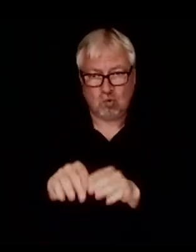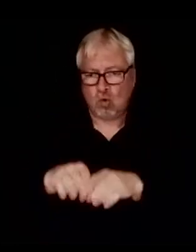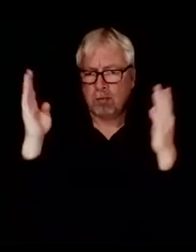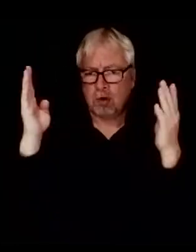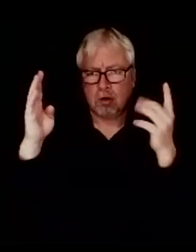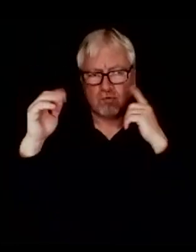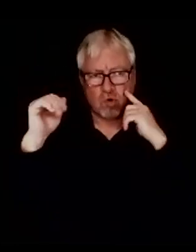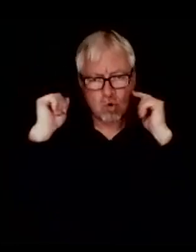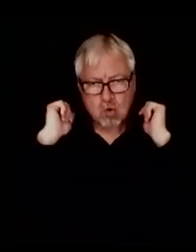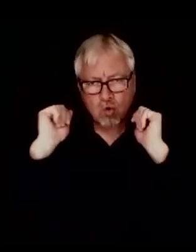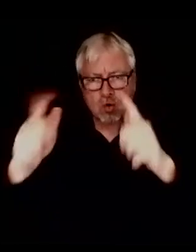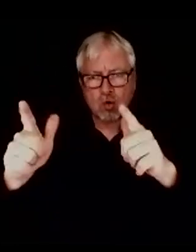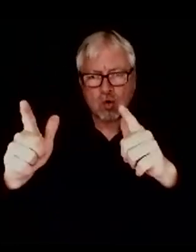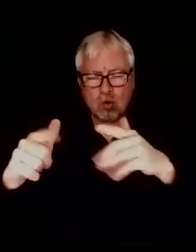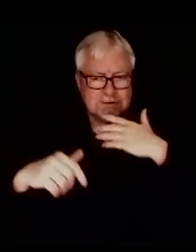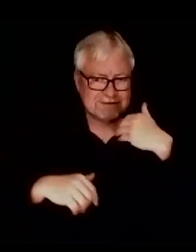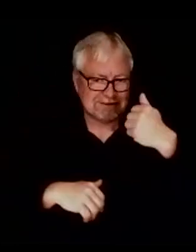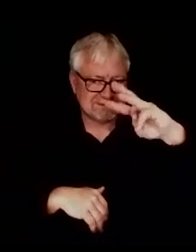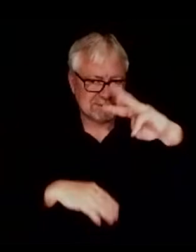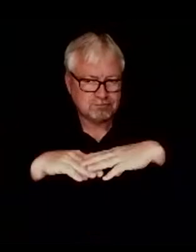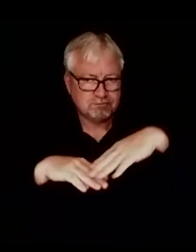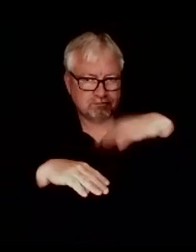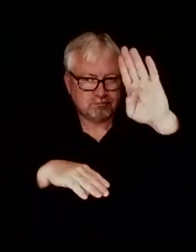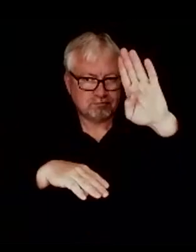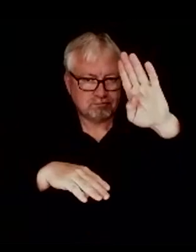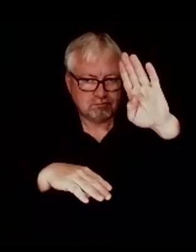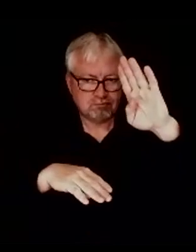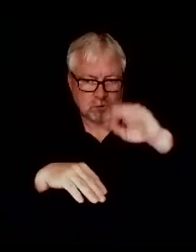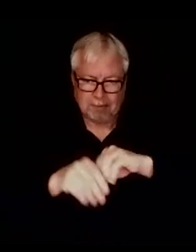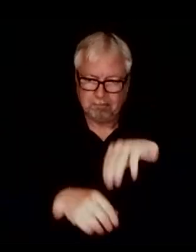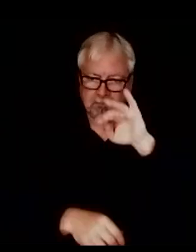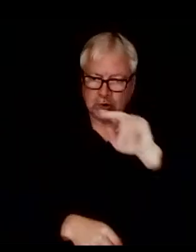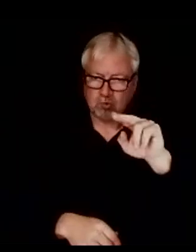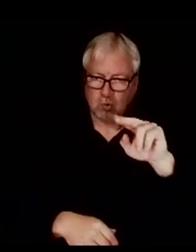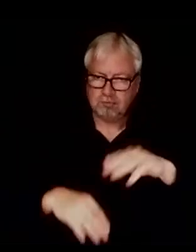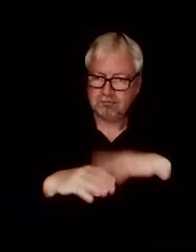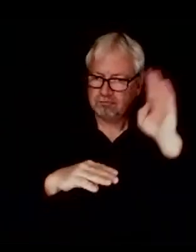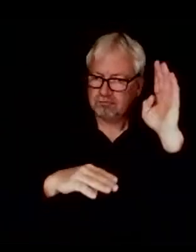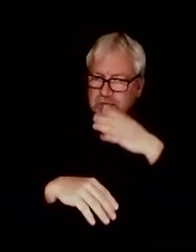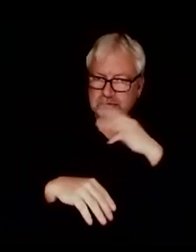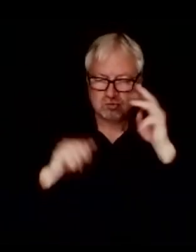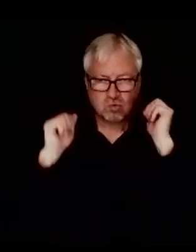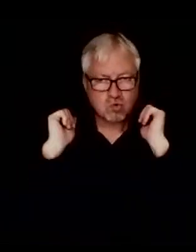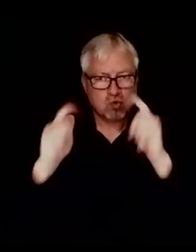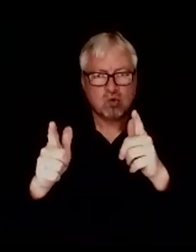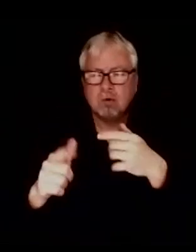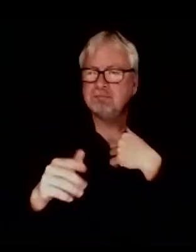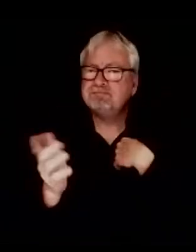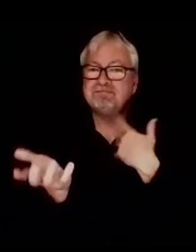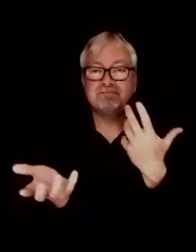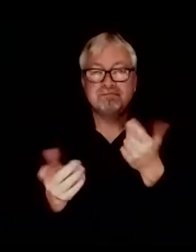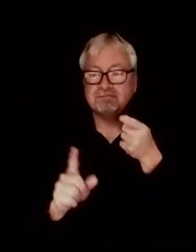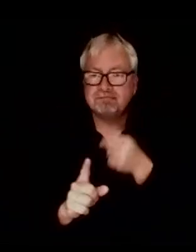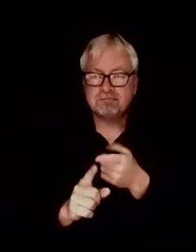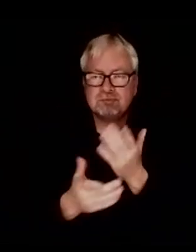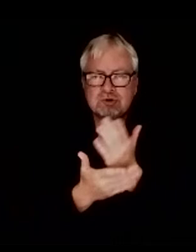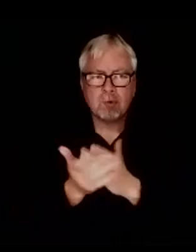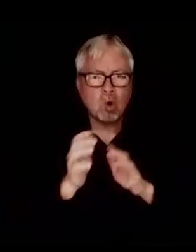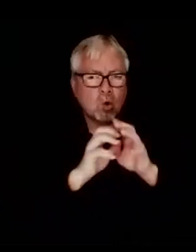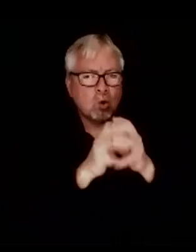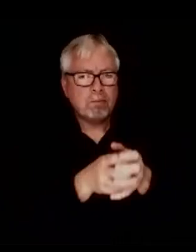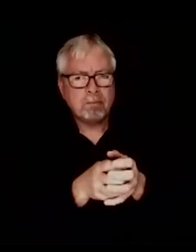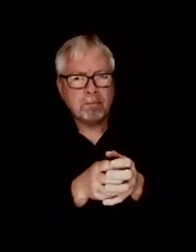and older. I know we've talked about how, certainly there have been some groups that we've continued to prioritize, and I